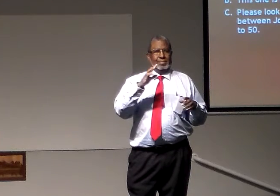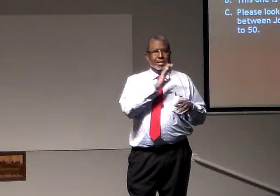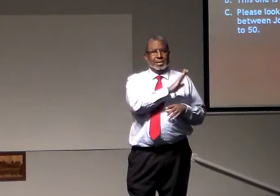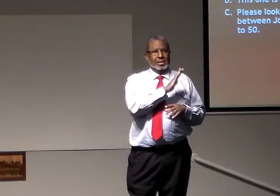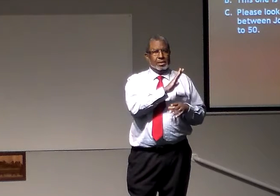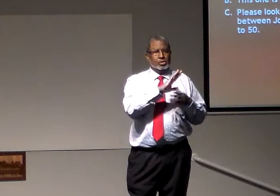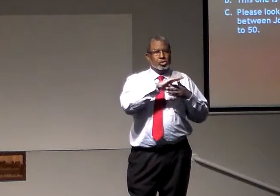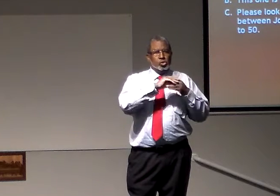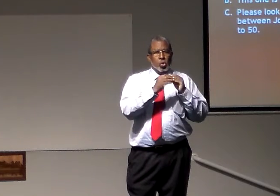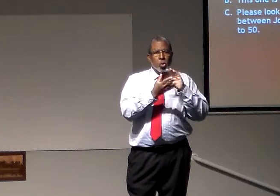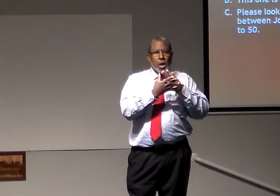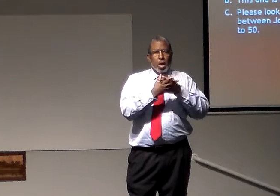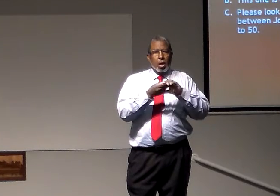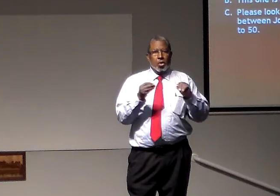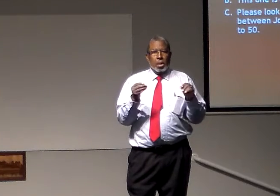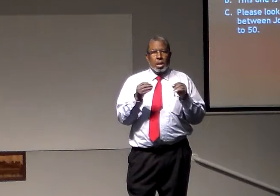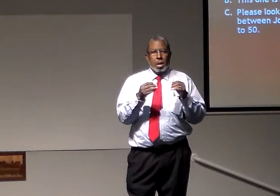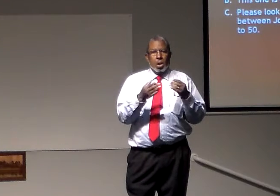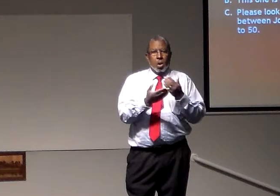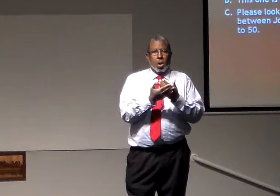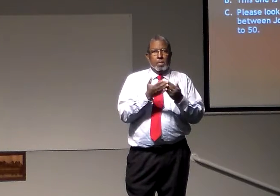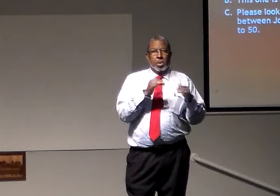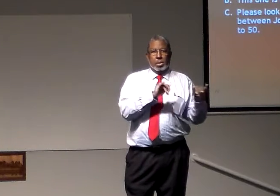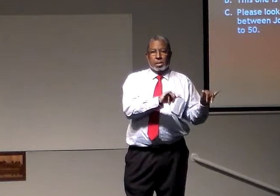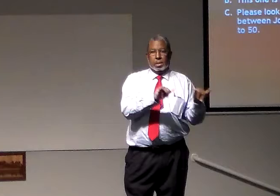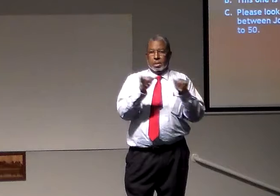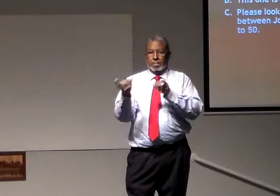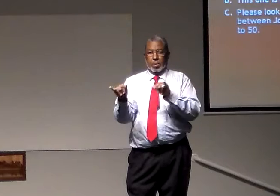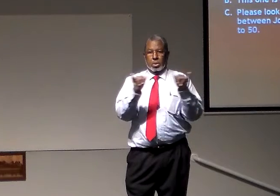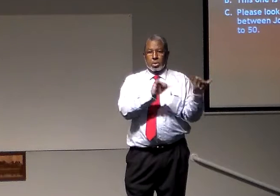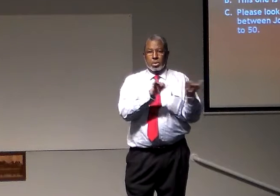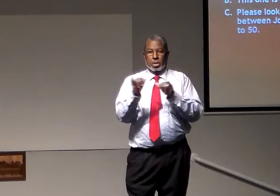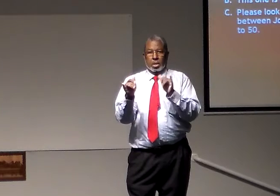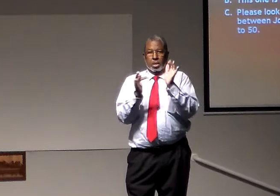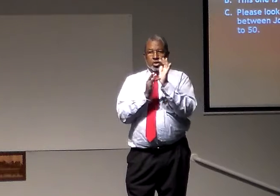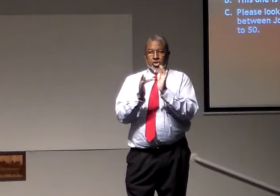almost just like Jesus.